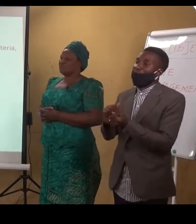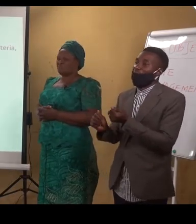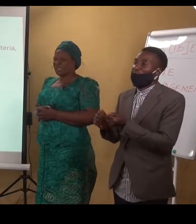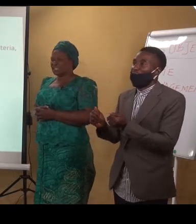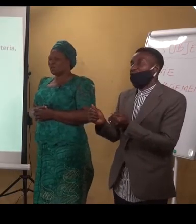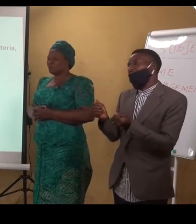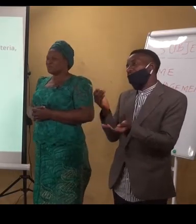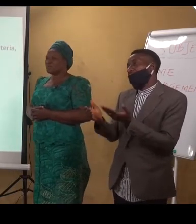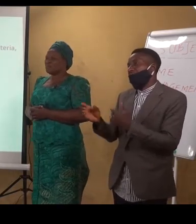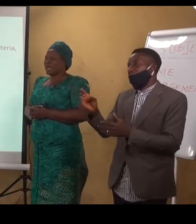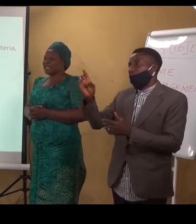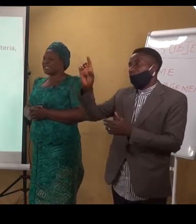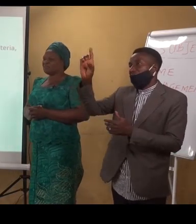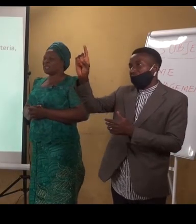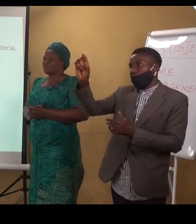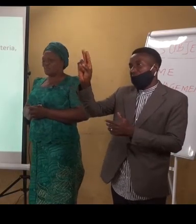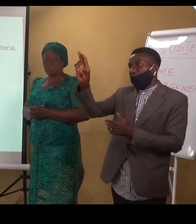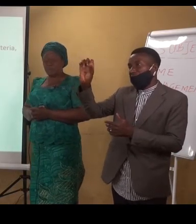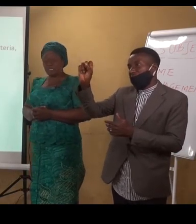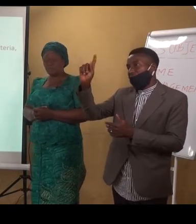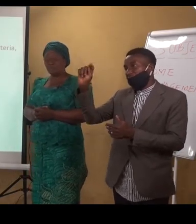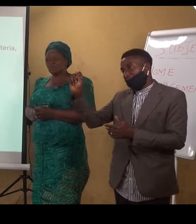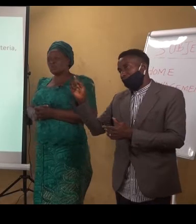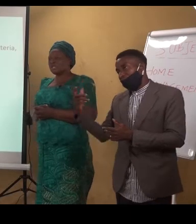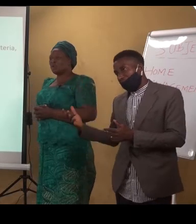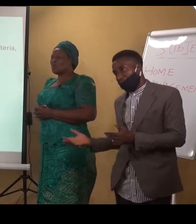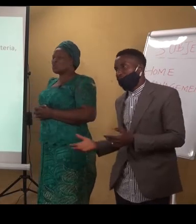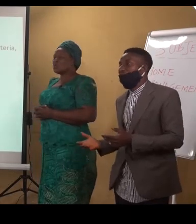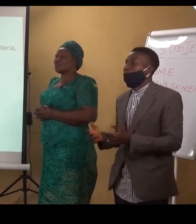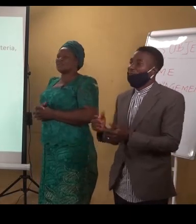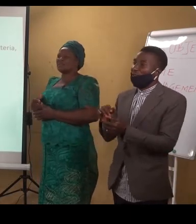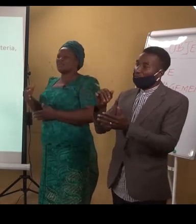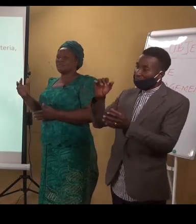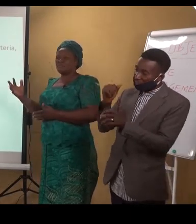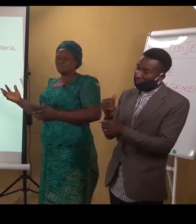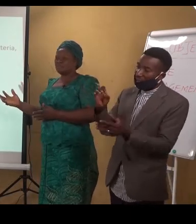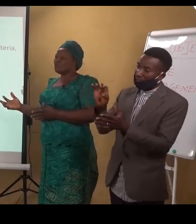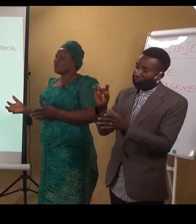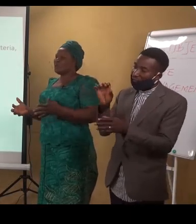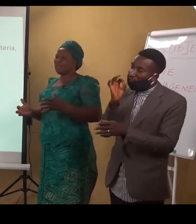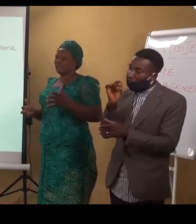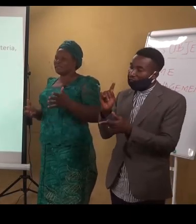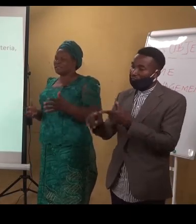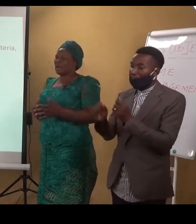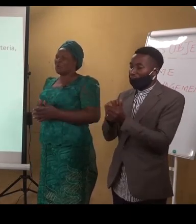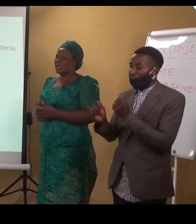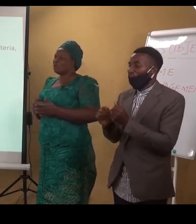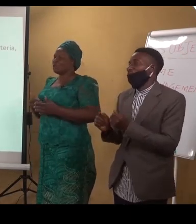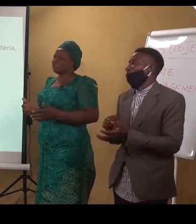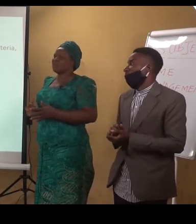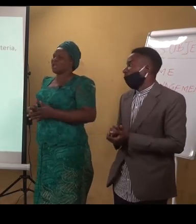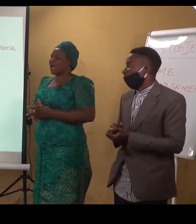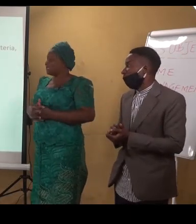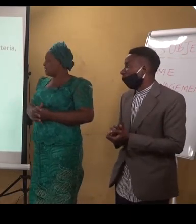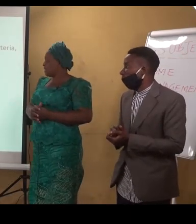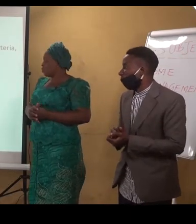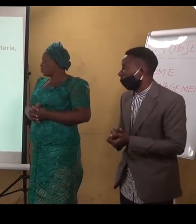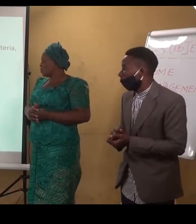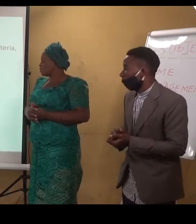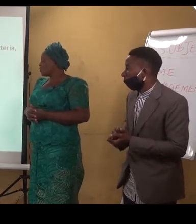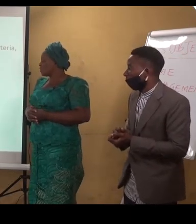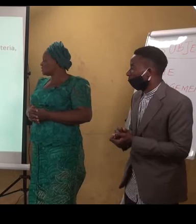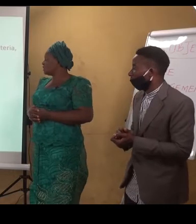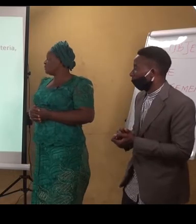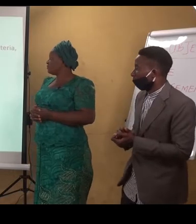dust, particles. And this dust particles goes along with what? So many things that we cannot see with the eyes,